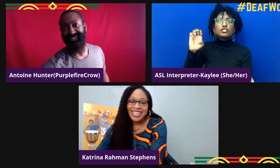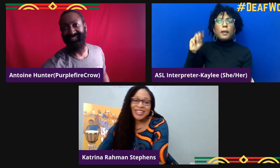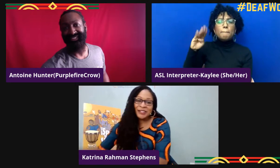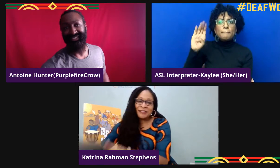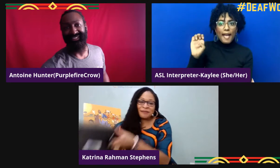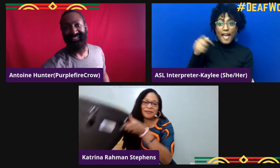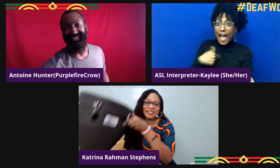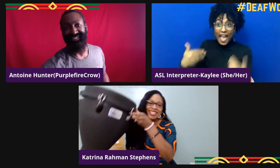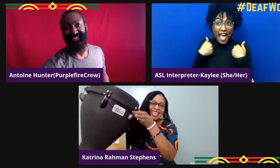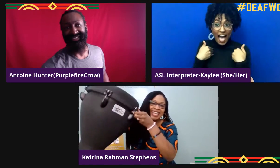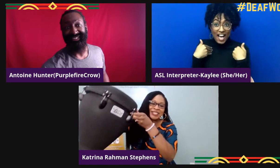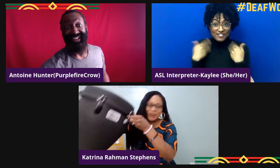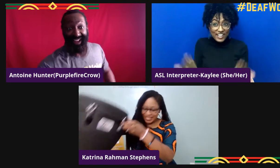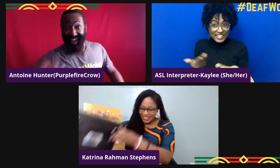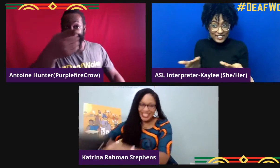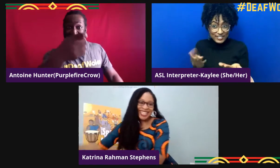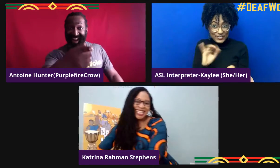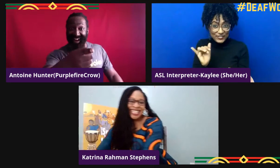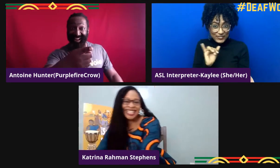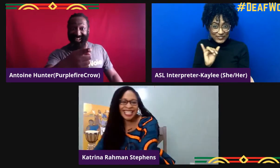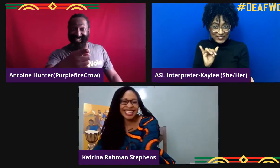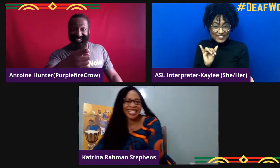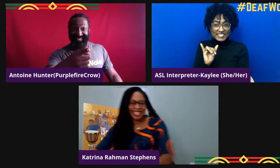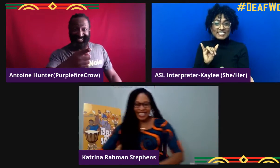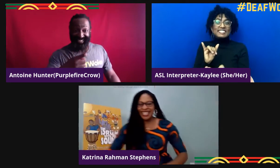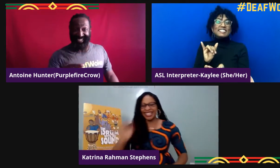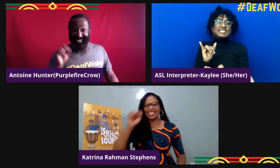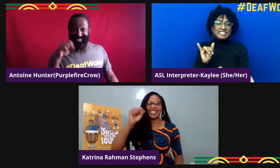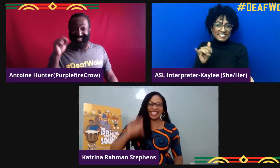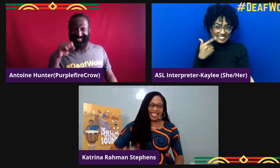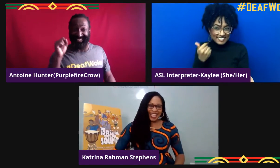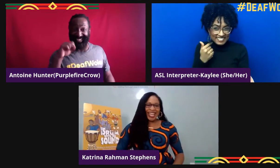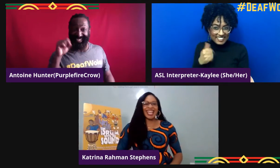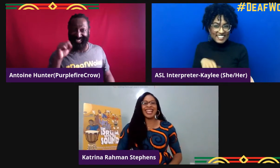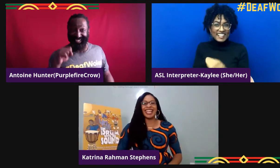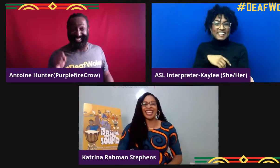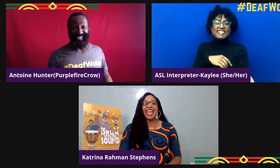mine here as well. Ah,